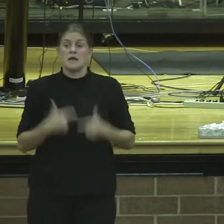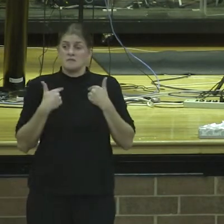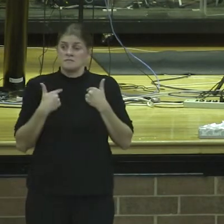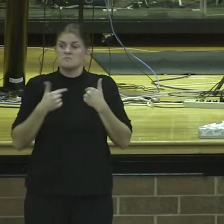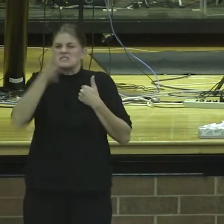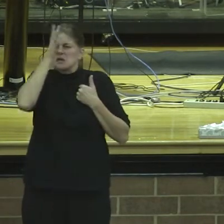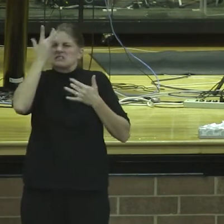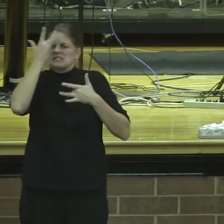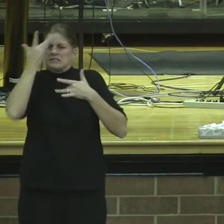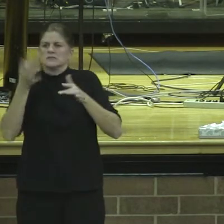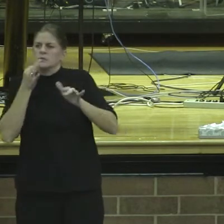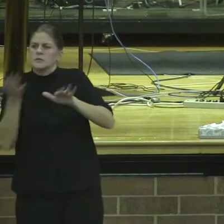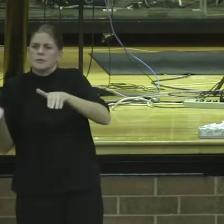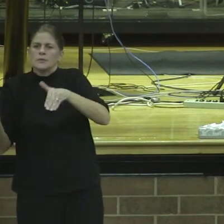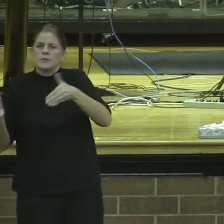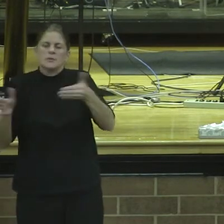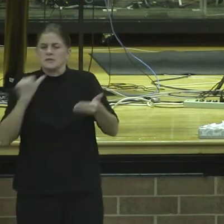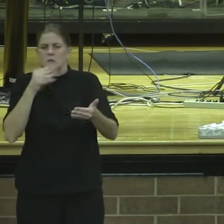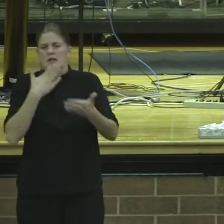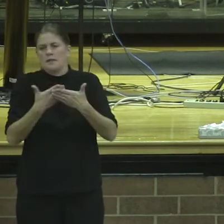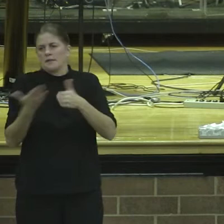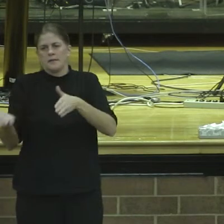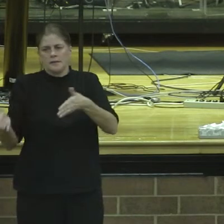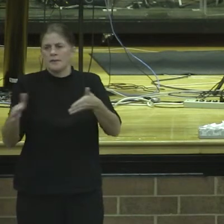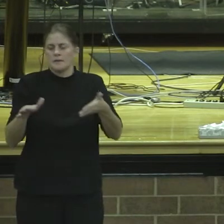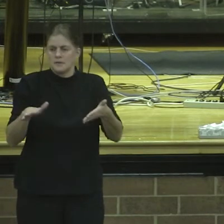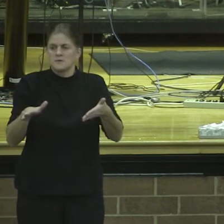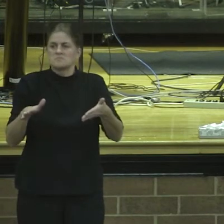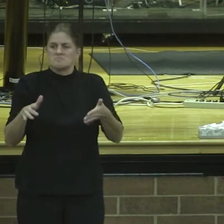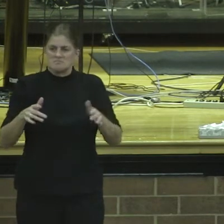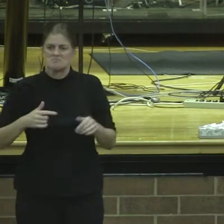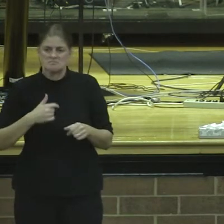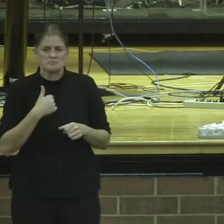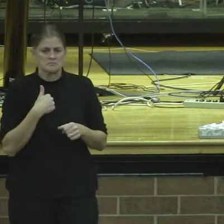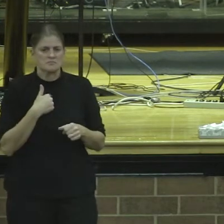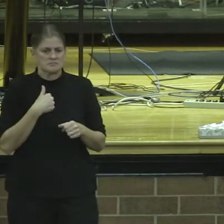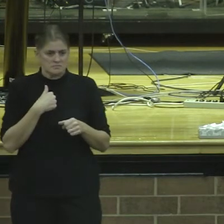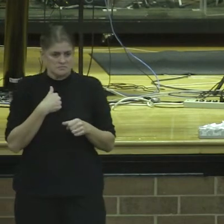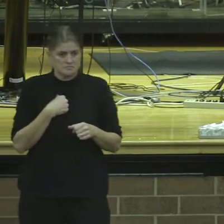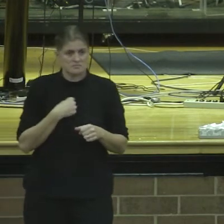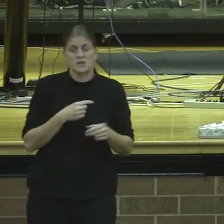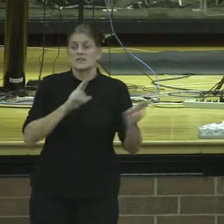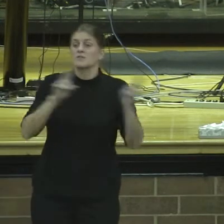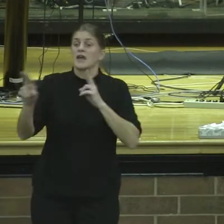dad was getting sick on his deathbed, and he was not doing well. And I was getting ready to get my gold medal of achievement. It's in Royal Rangers, which is a